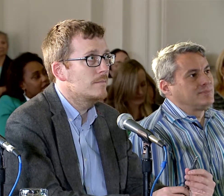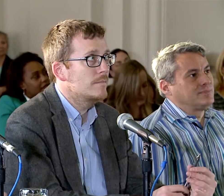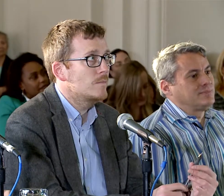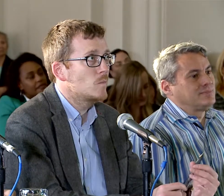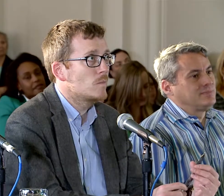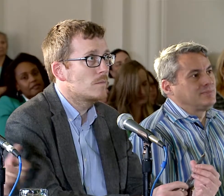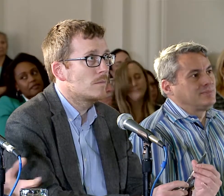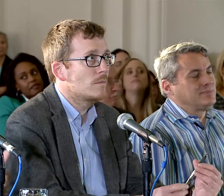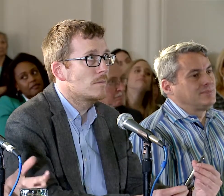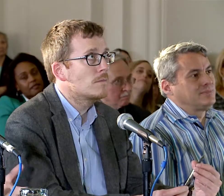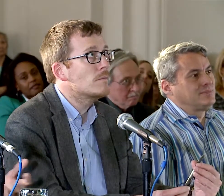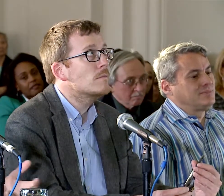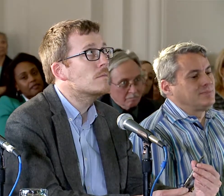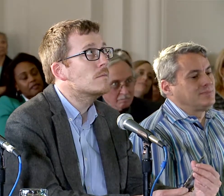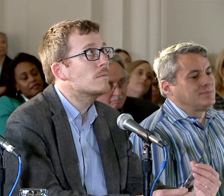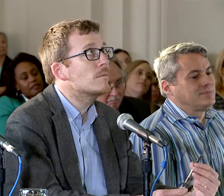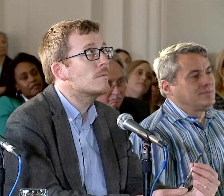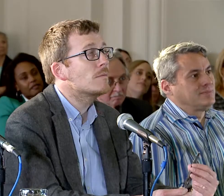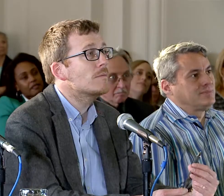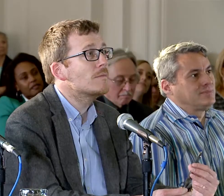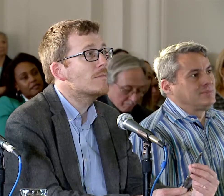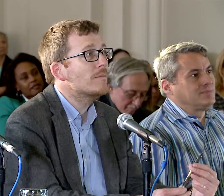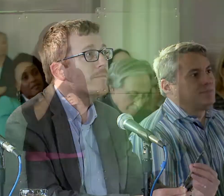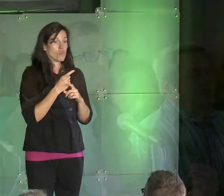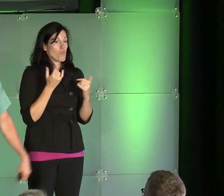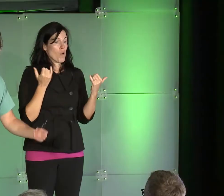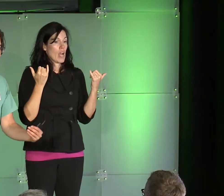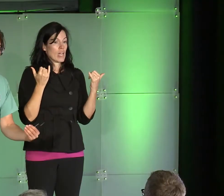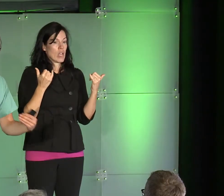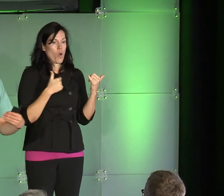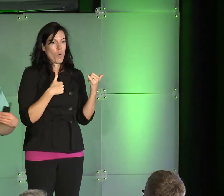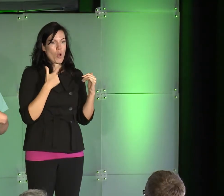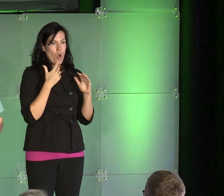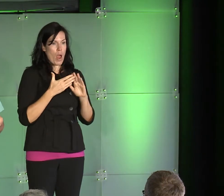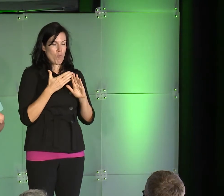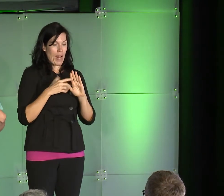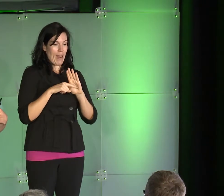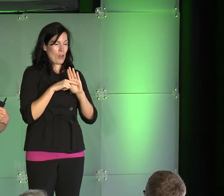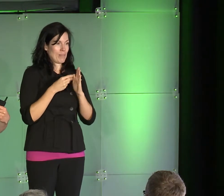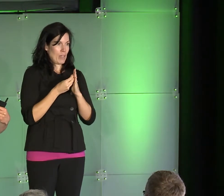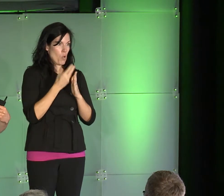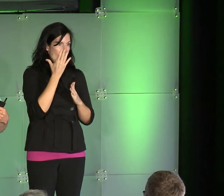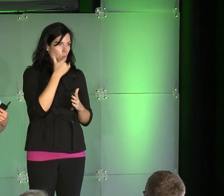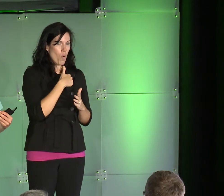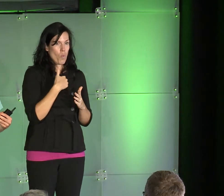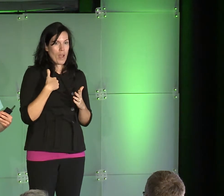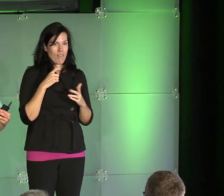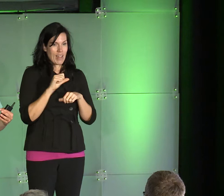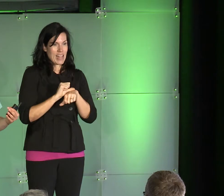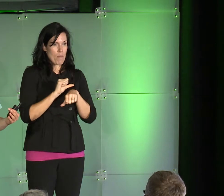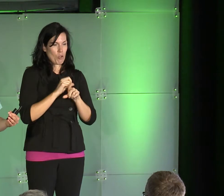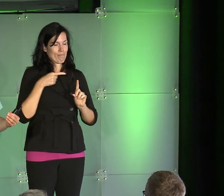it. Can you tell me a little bit more about that? So right now, we're operating at a loss purely because we have to pay. I mean, labor